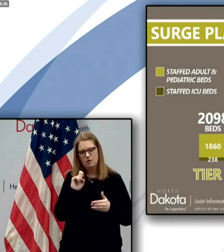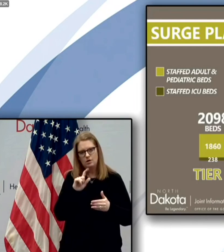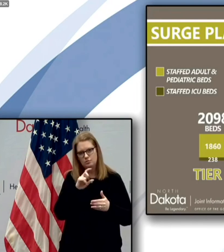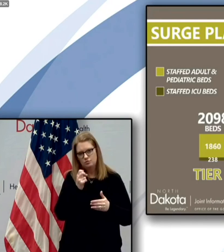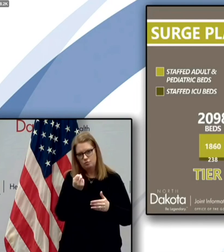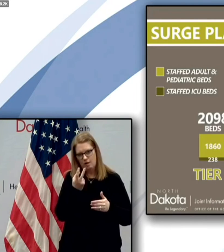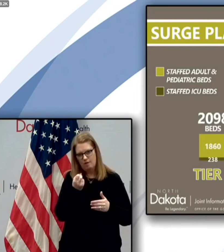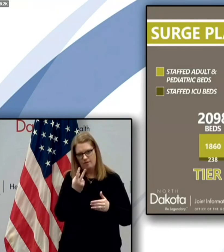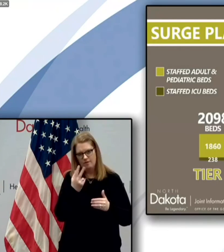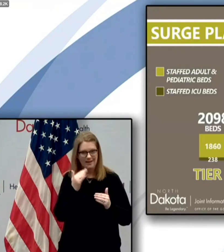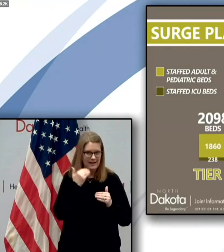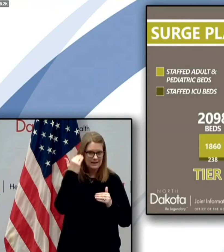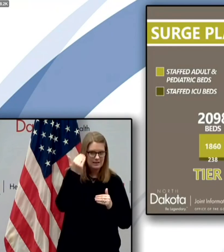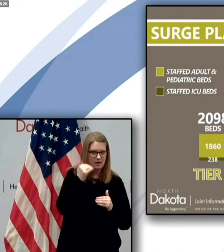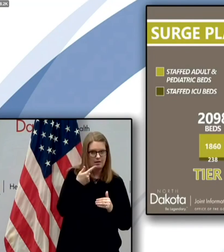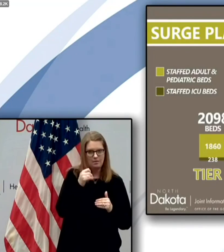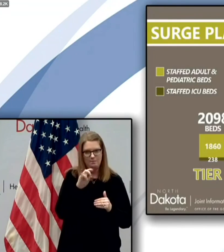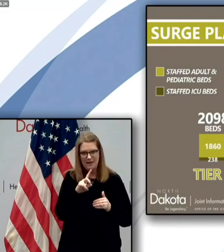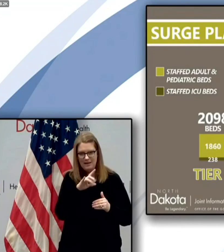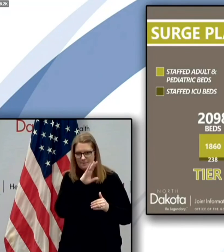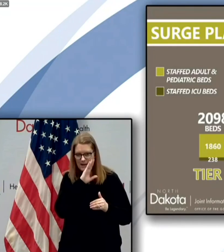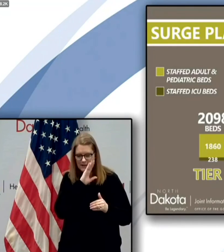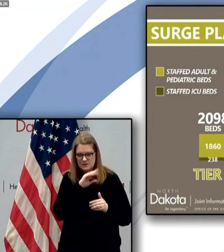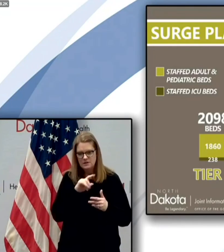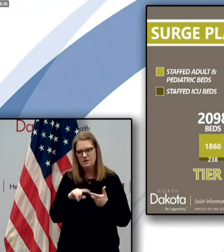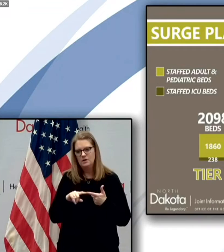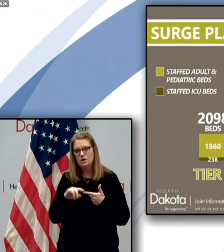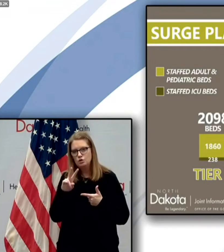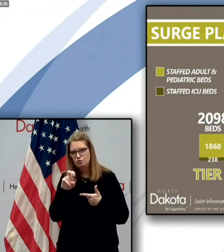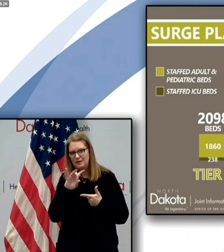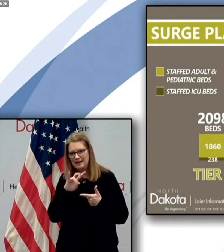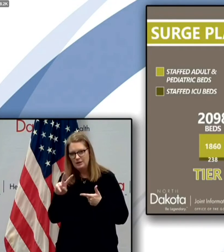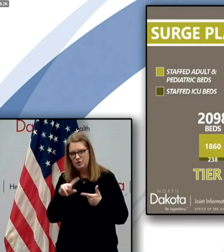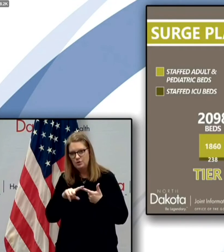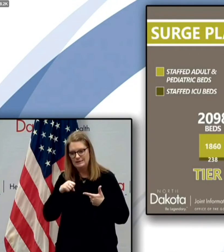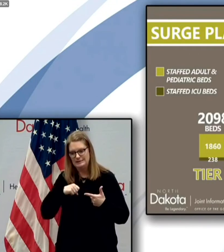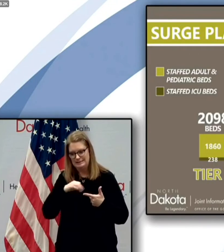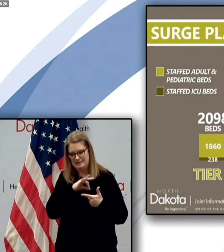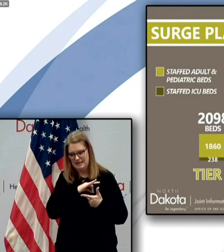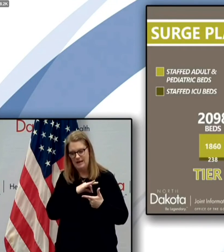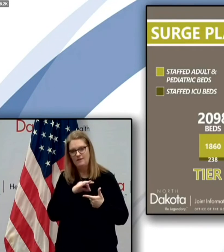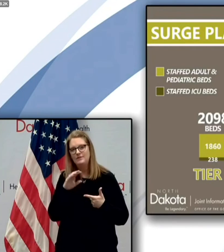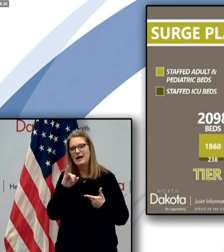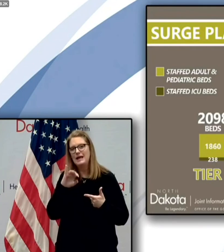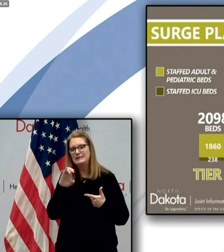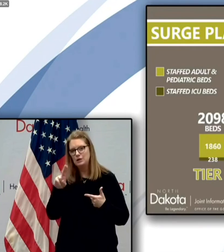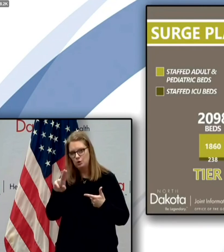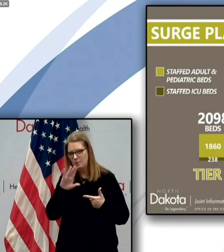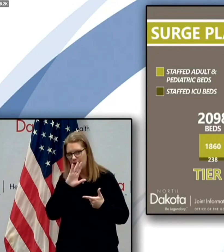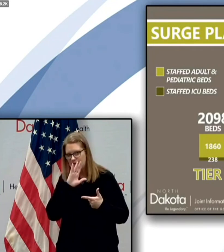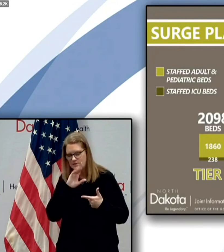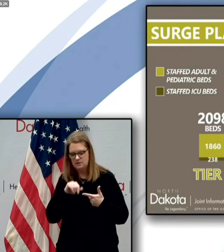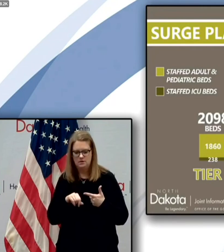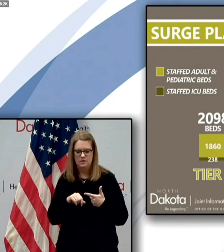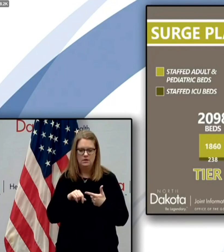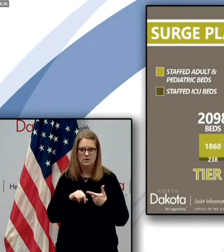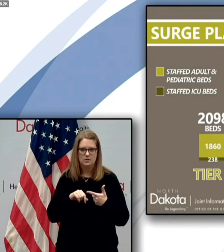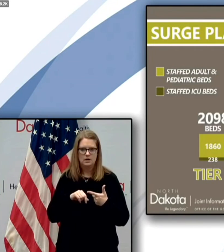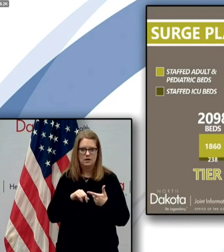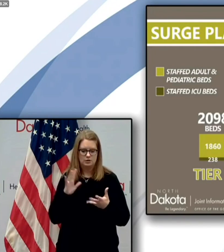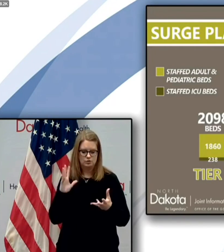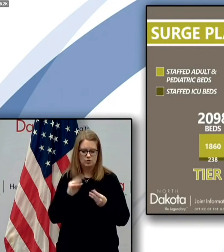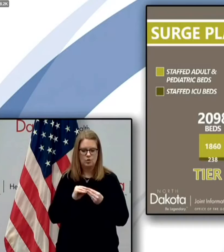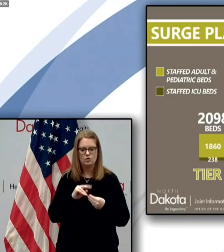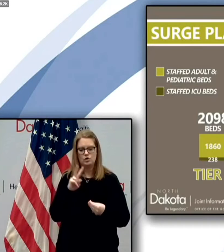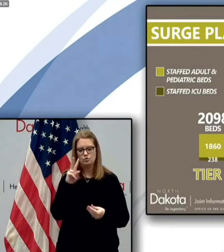2,112 adult and pediatric beds, 282 staffed ICU beds. That gives us a total